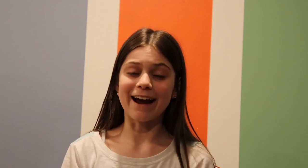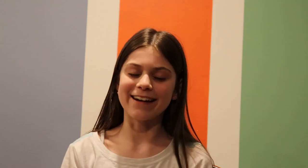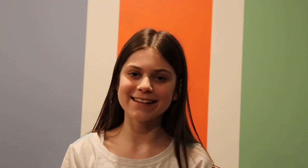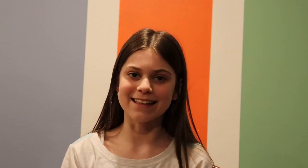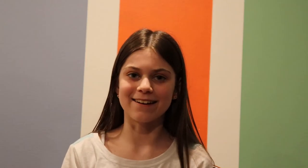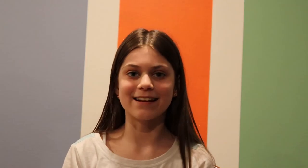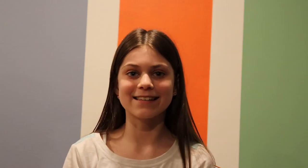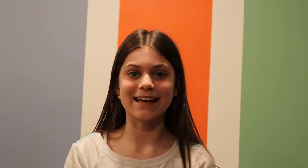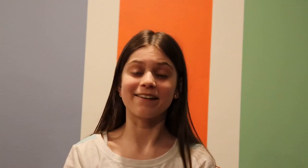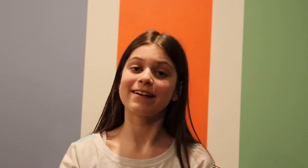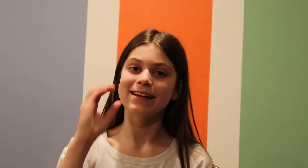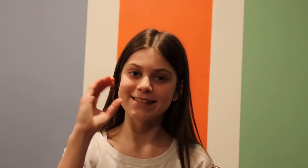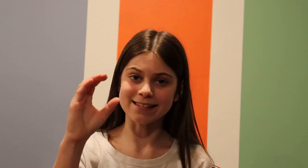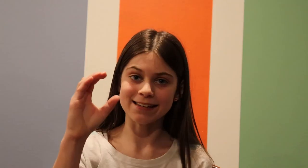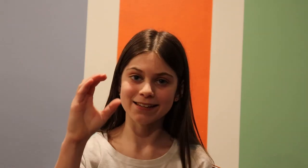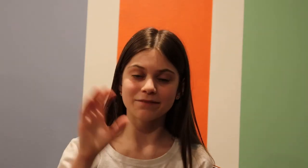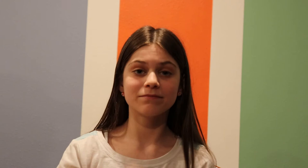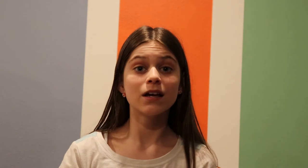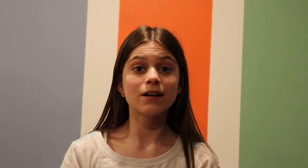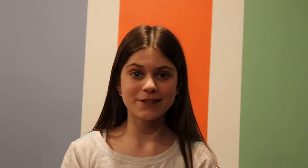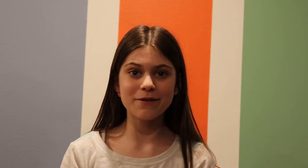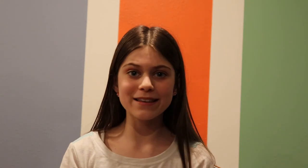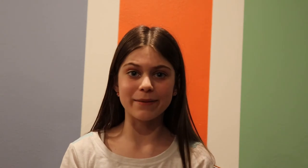Our next letter is the letter C. Do it with me.